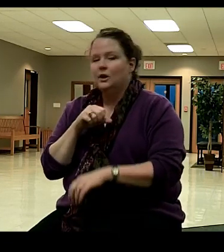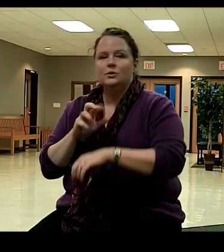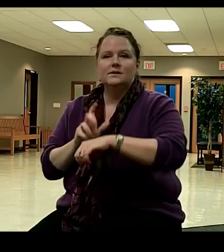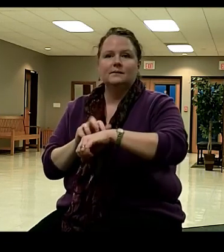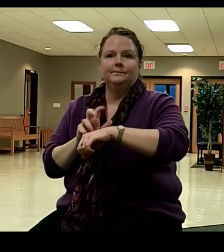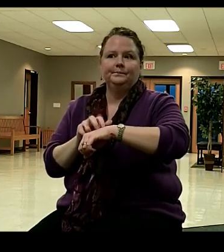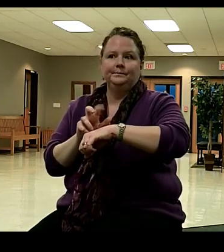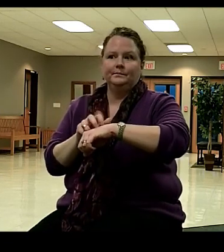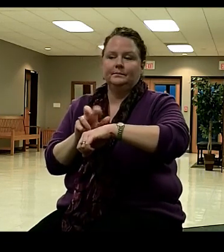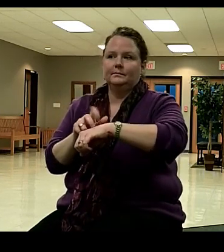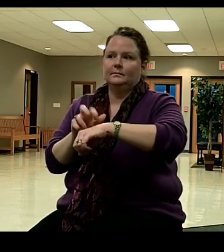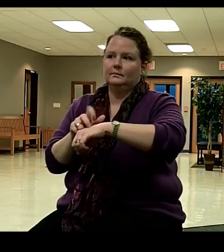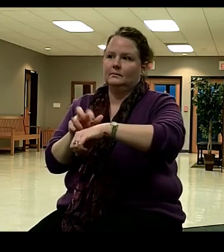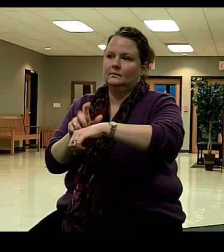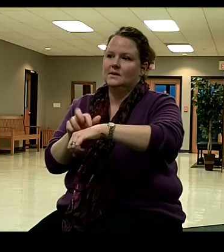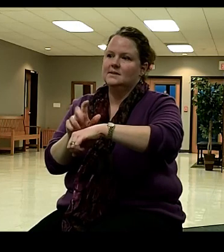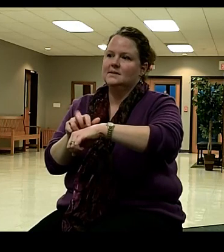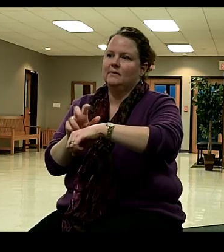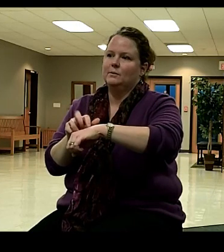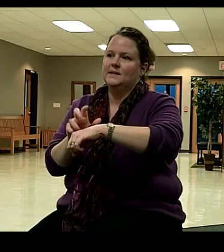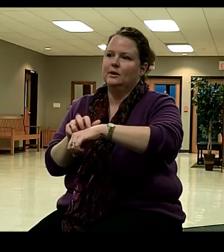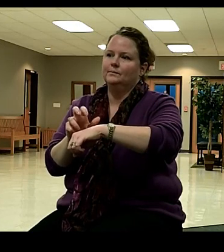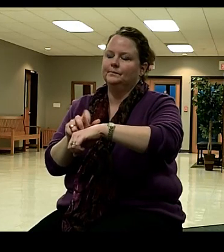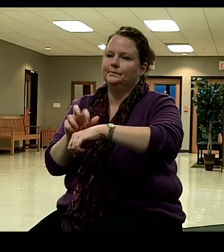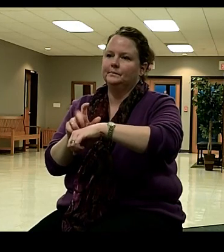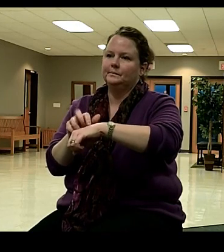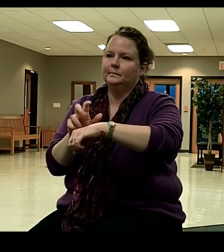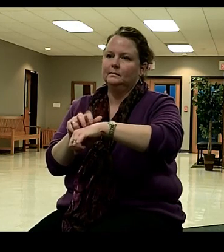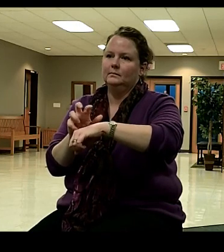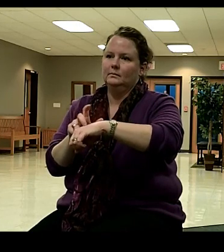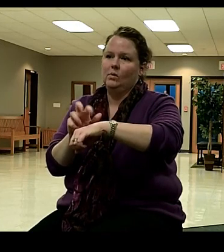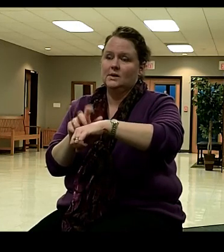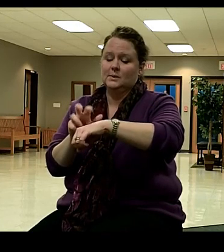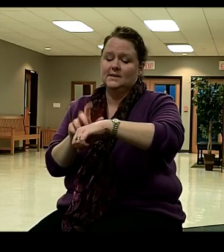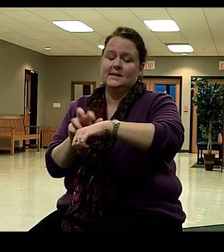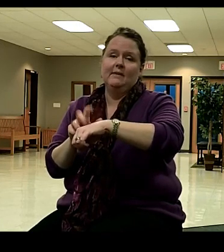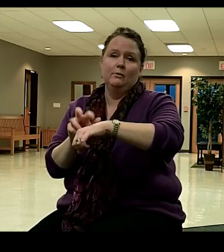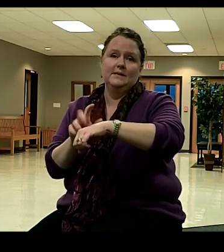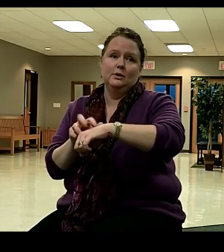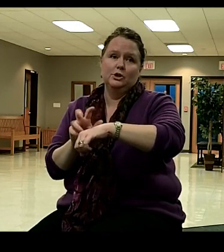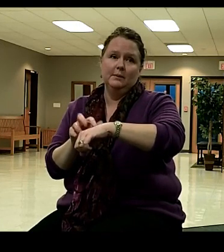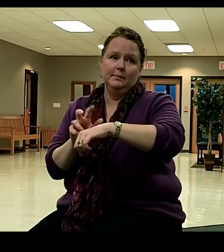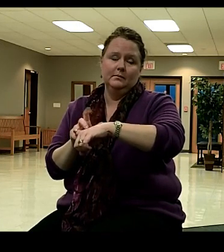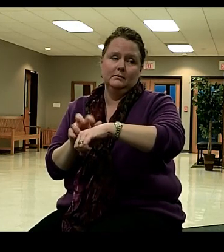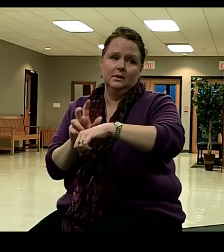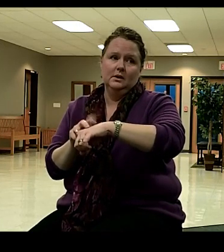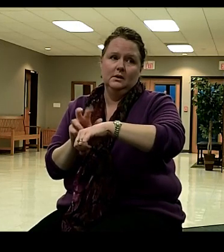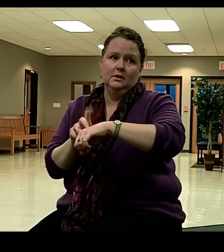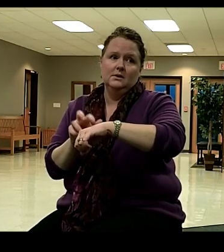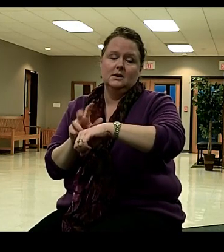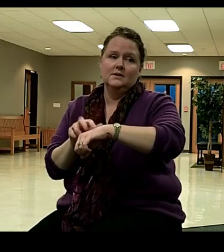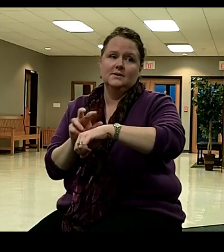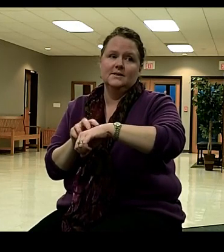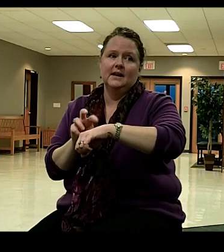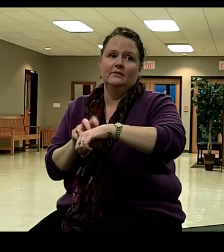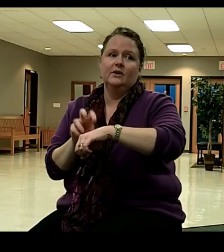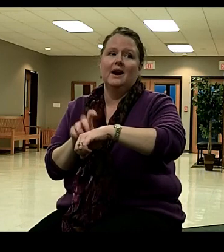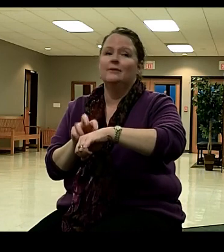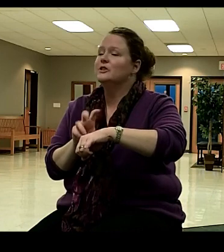Potatoes. This is the sign for potato. So it's the sign for potato chip. It's also the sign for Irish